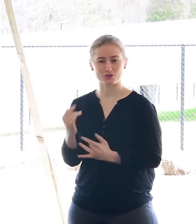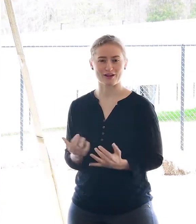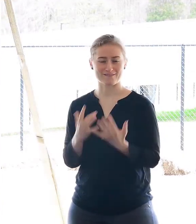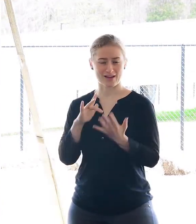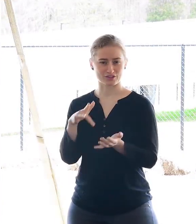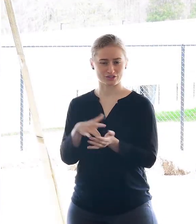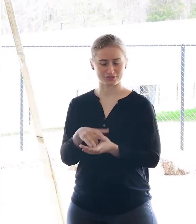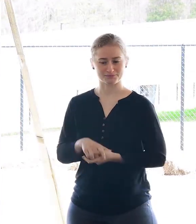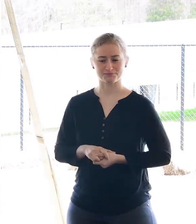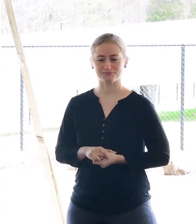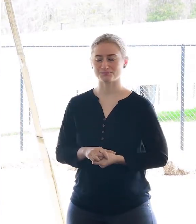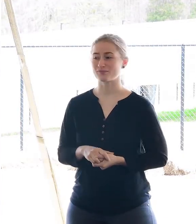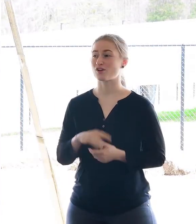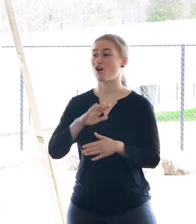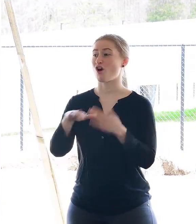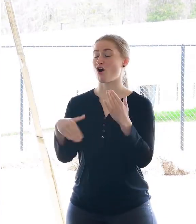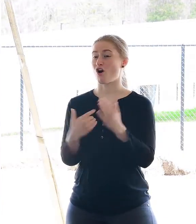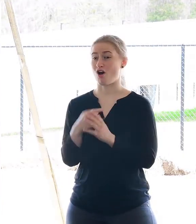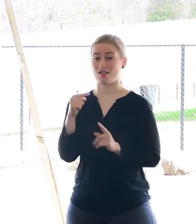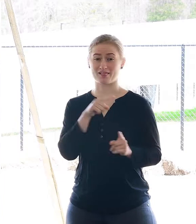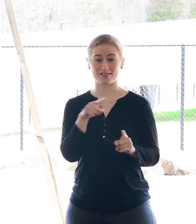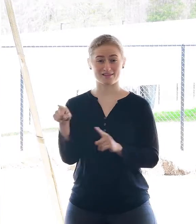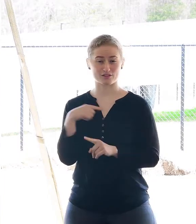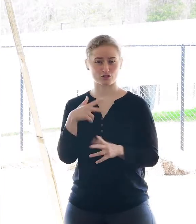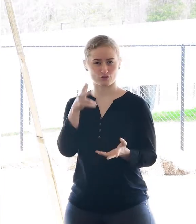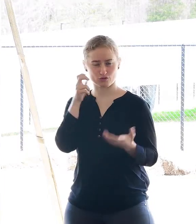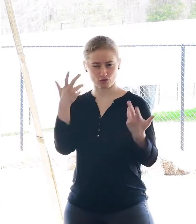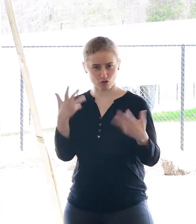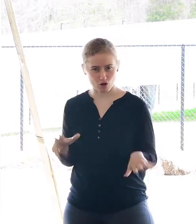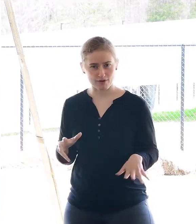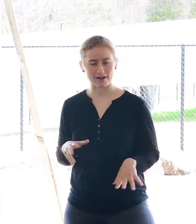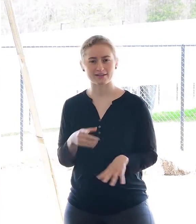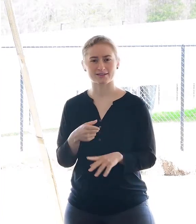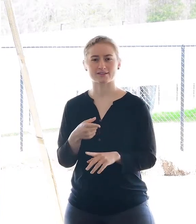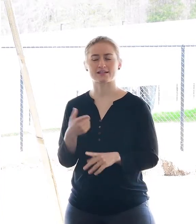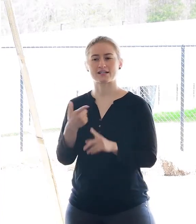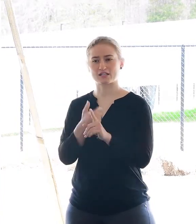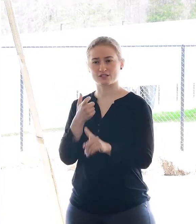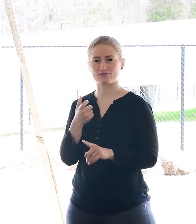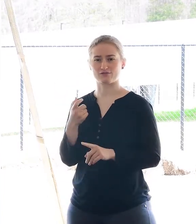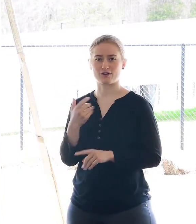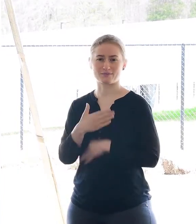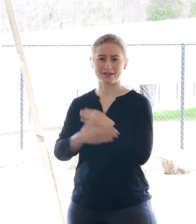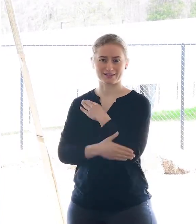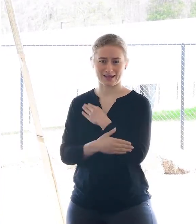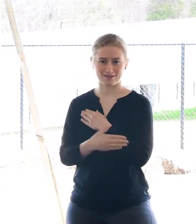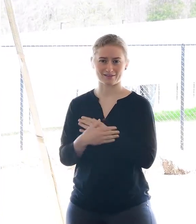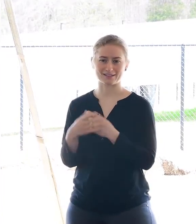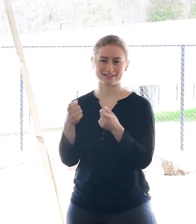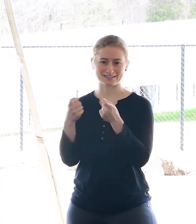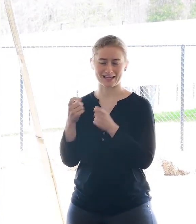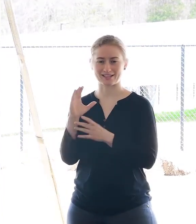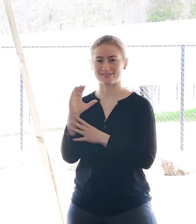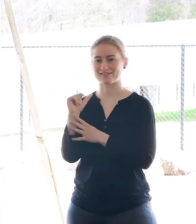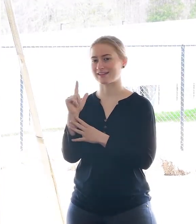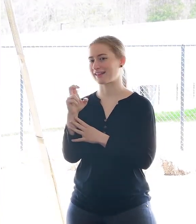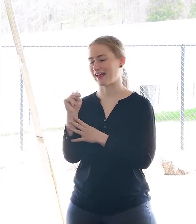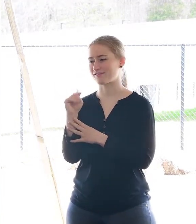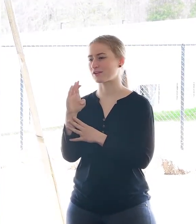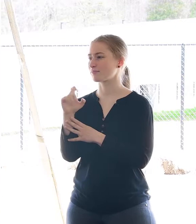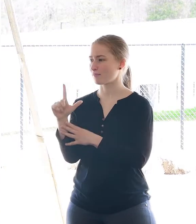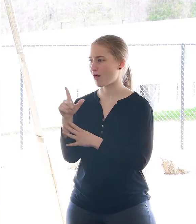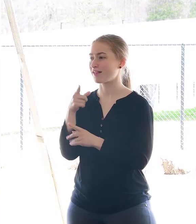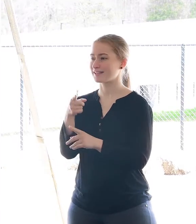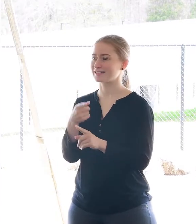All of this, as you've heard, are the direct result of the vision and leadership of County Executive Calvin Ball and his initiative on